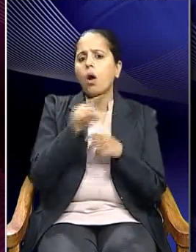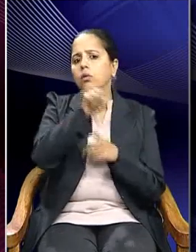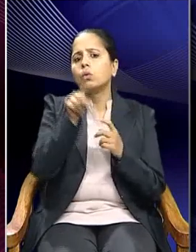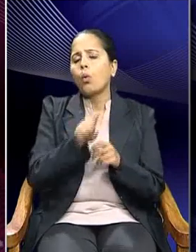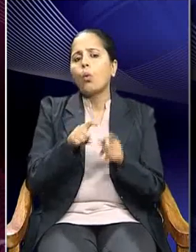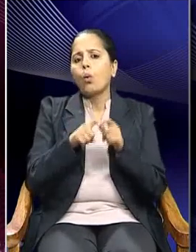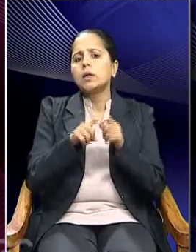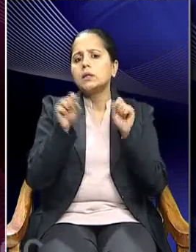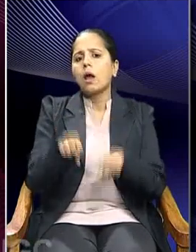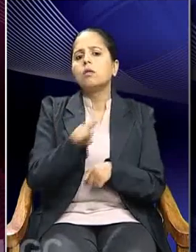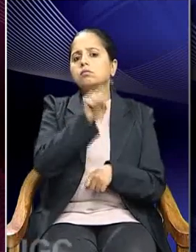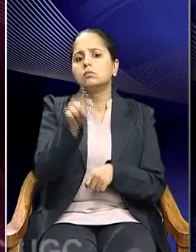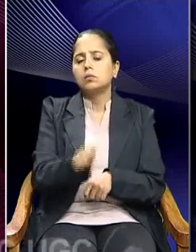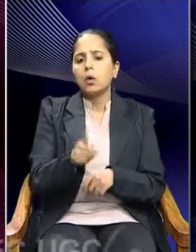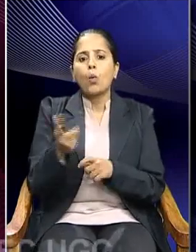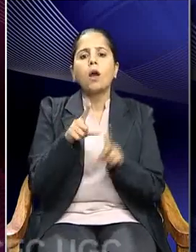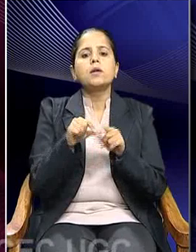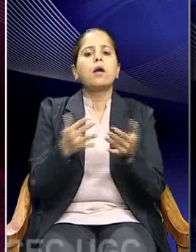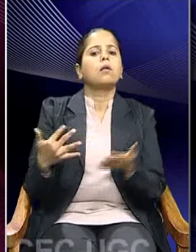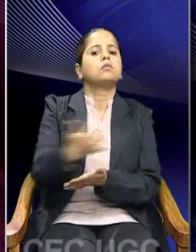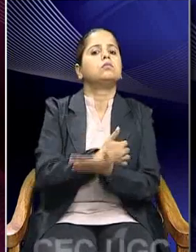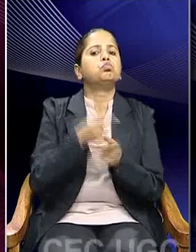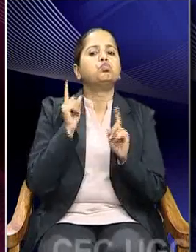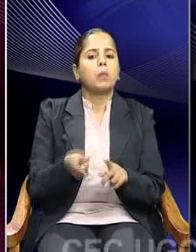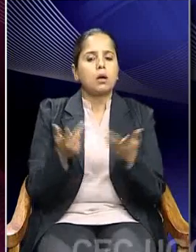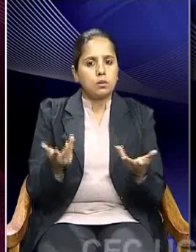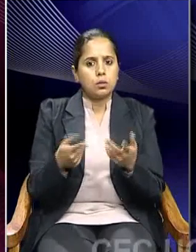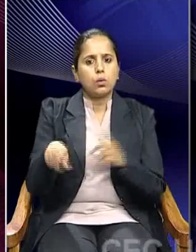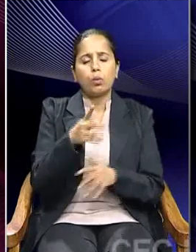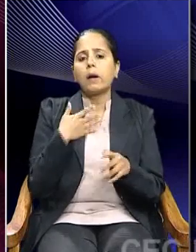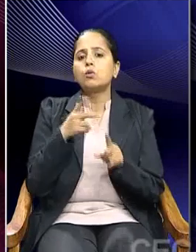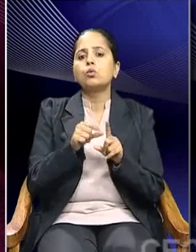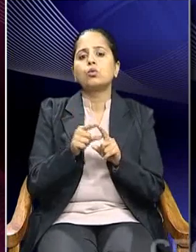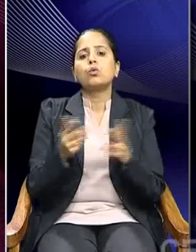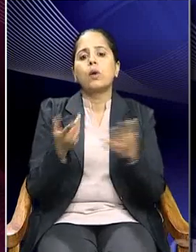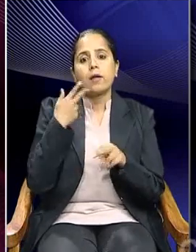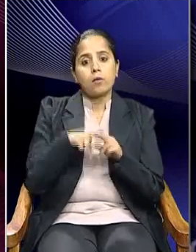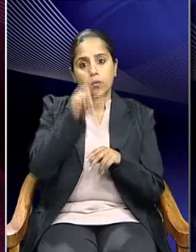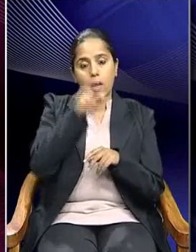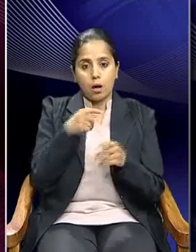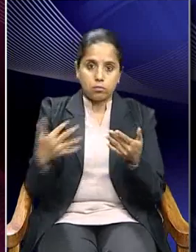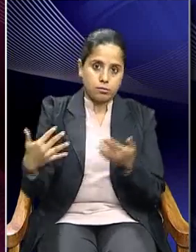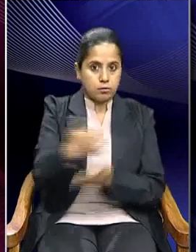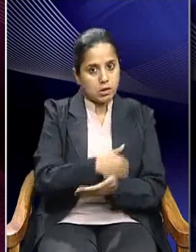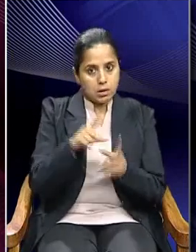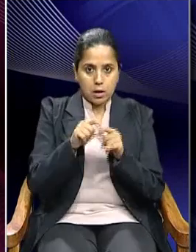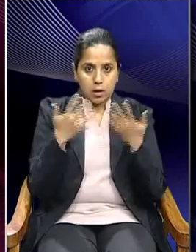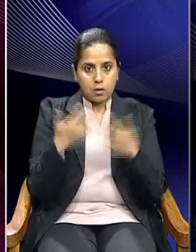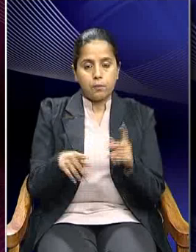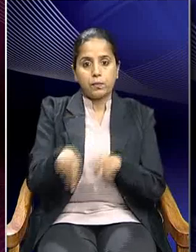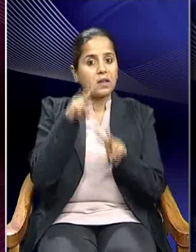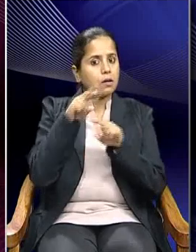research, what data to be collected, and what to do with once collected. And